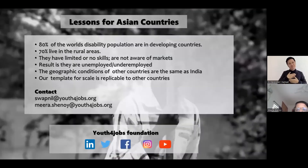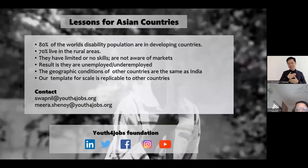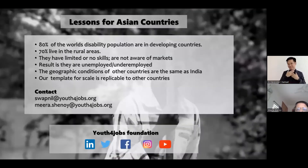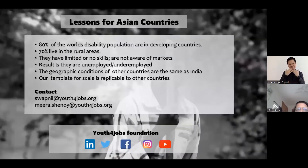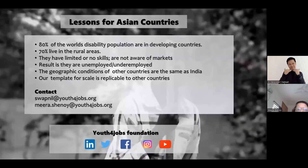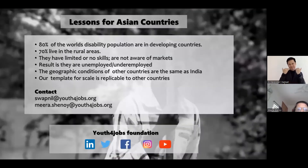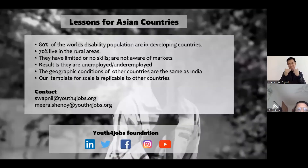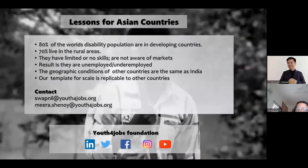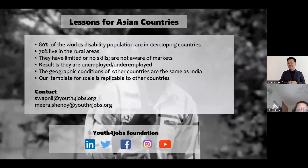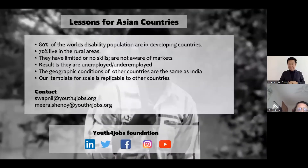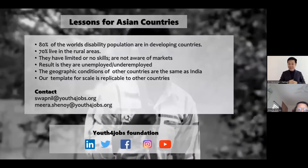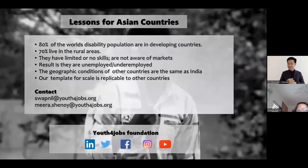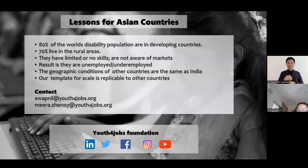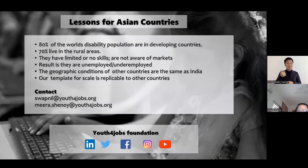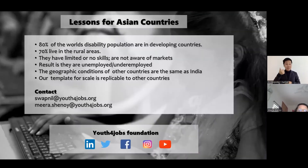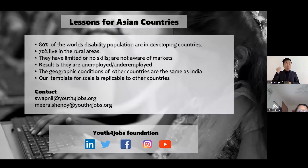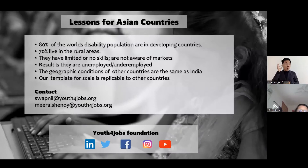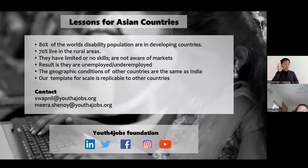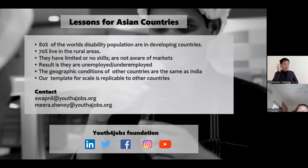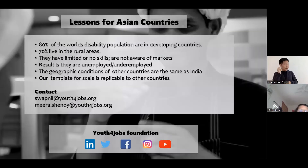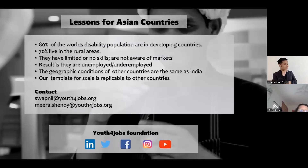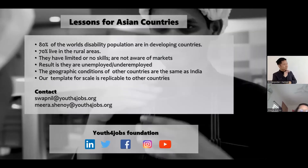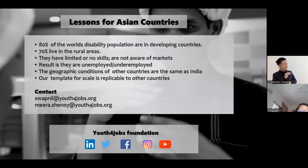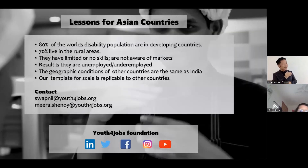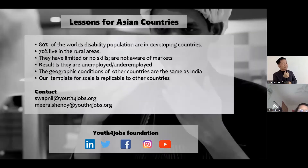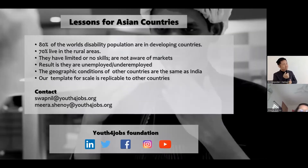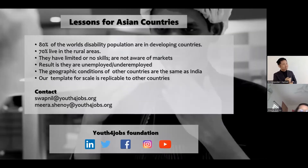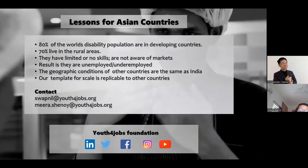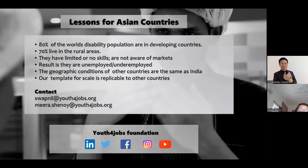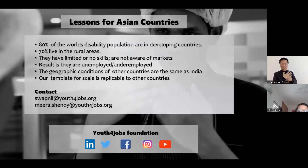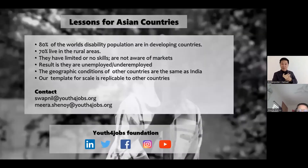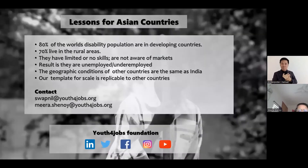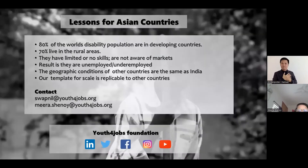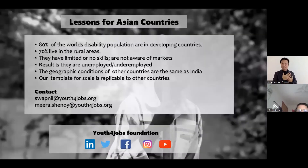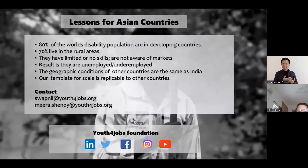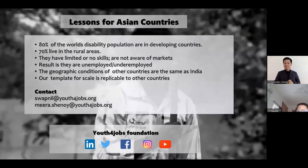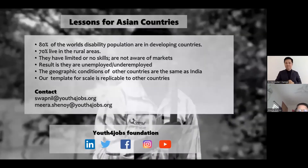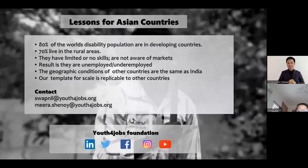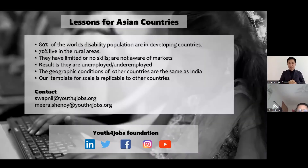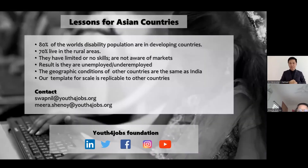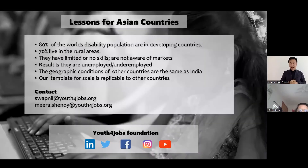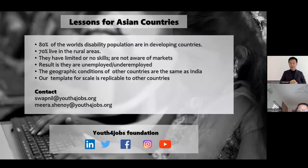Thank you so much, Ms. Meera Shena and our